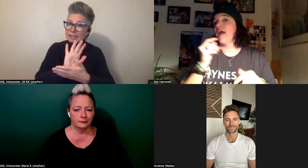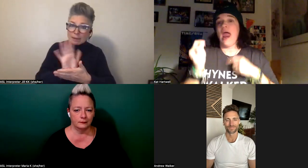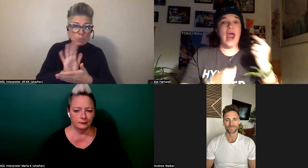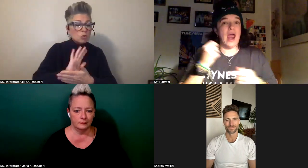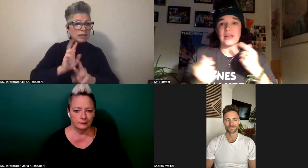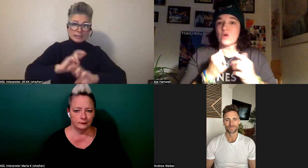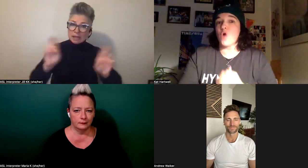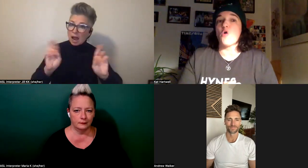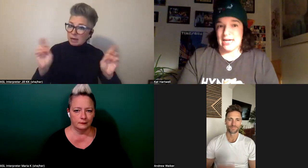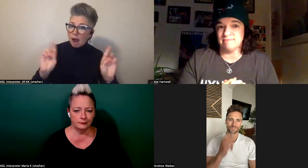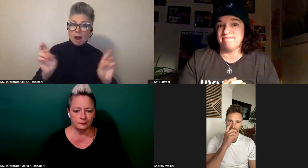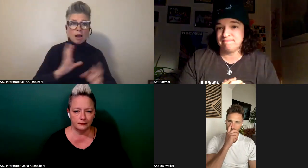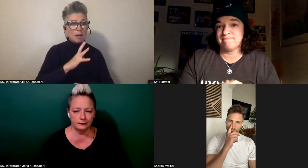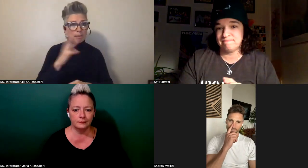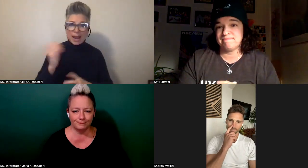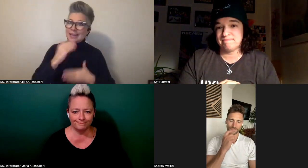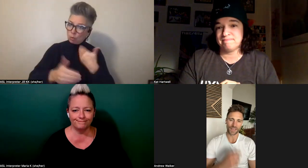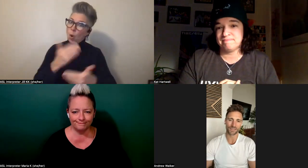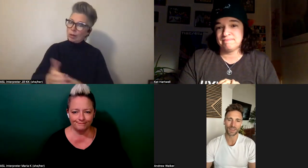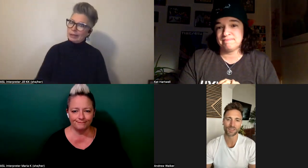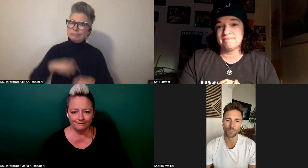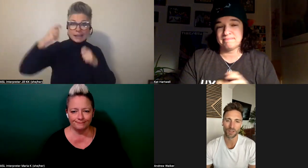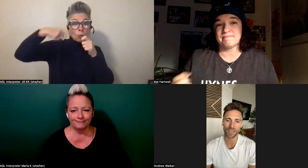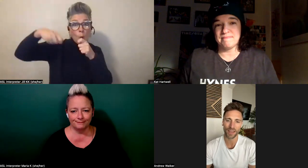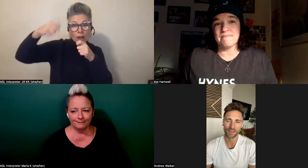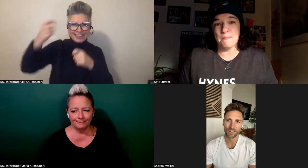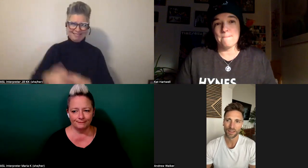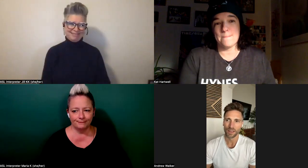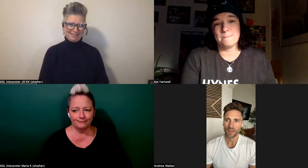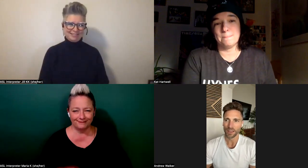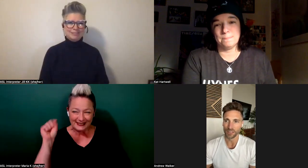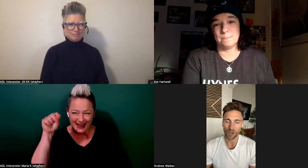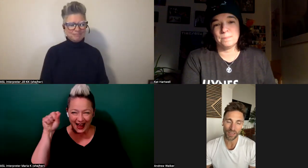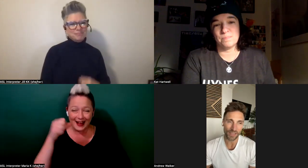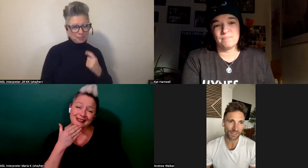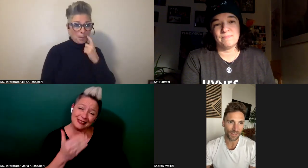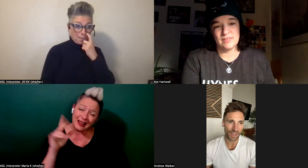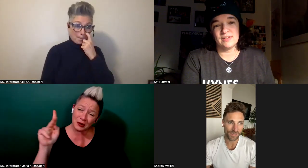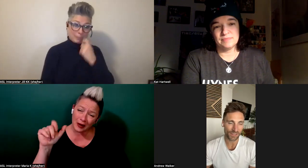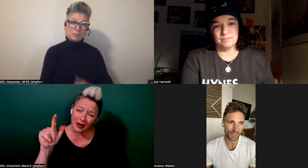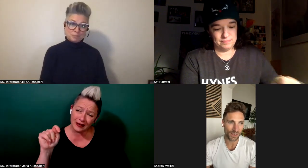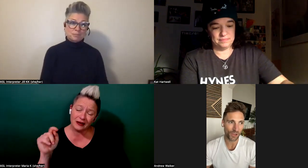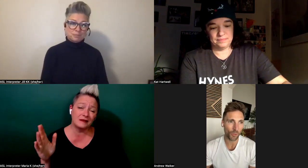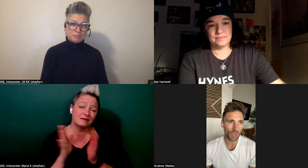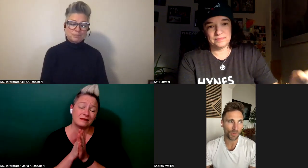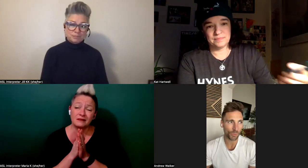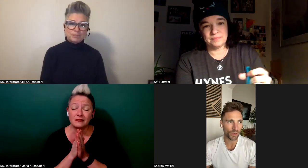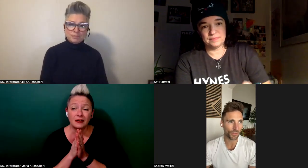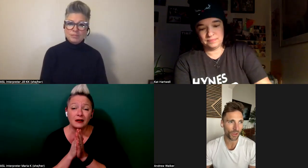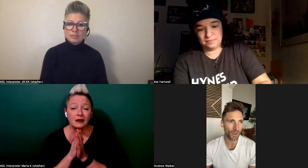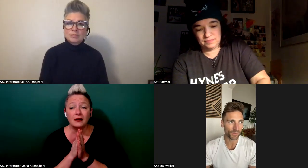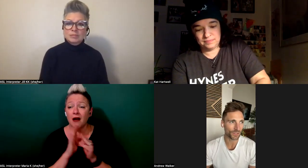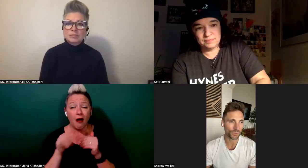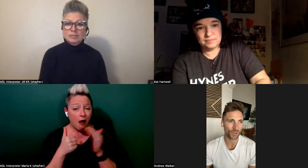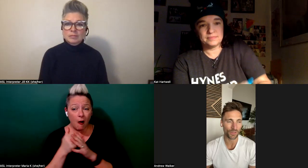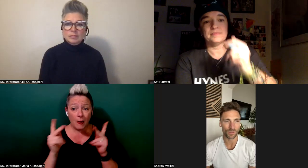up and get rolling. Yeah, thanks so much, Kat. You know, it's all the people that we don't